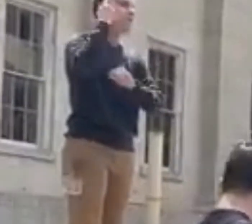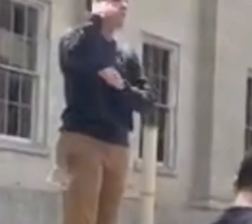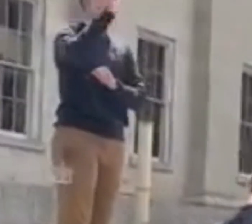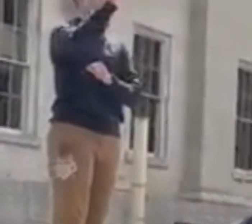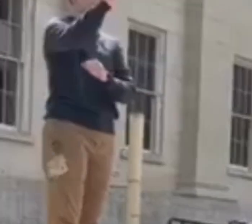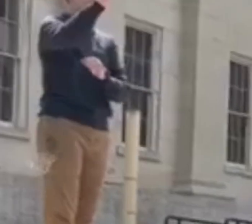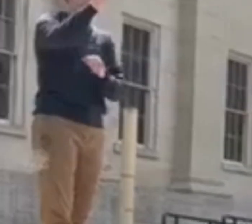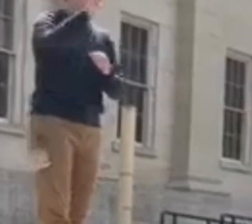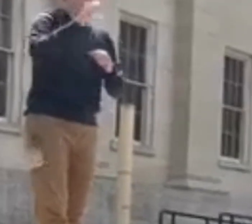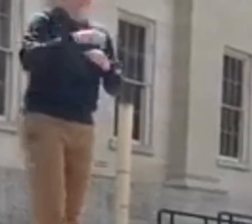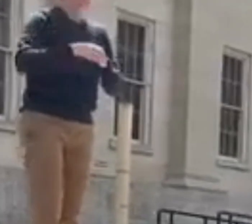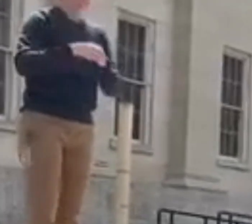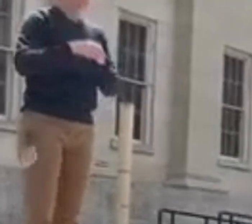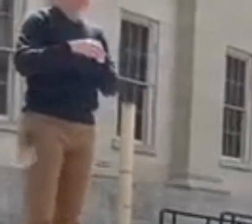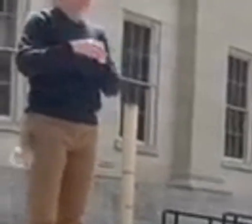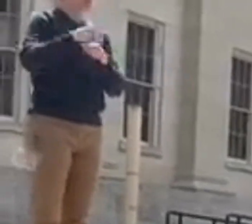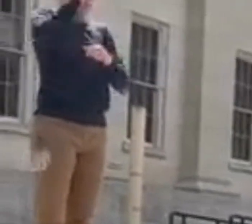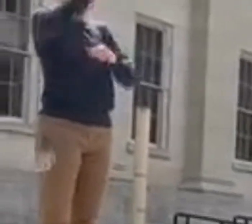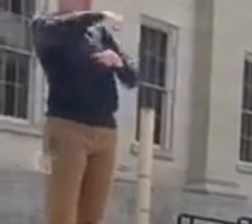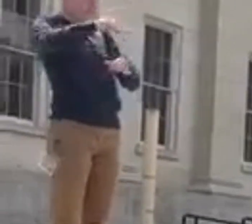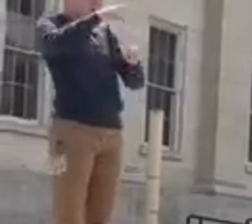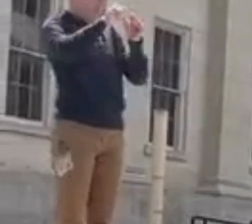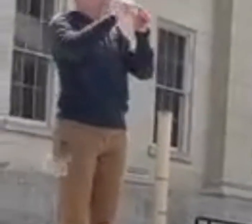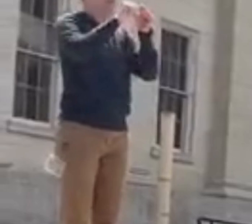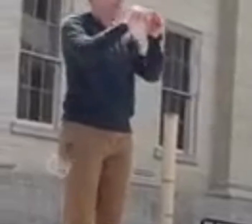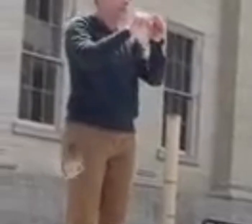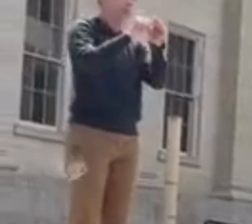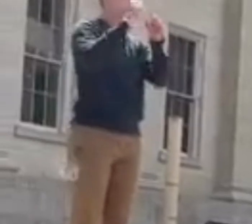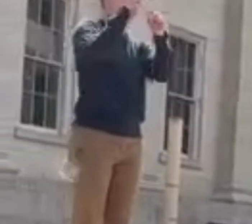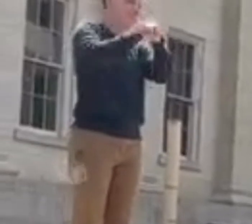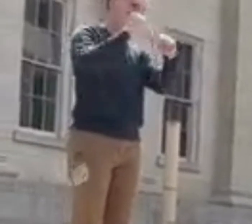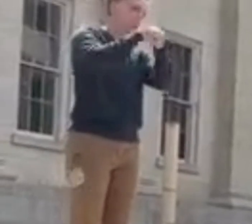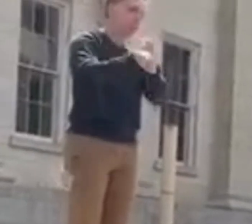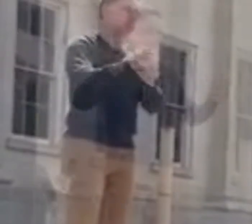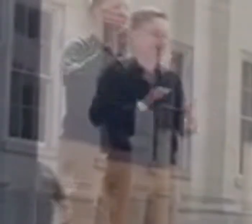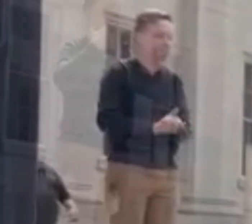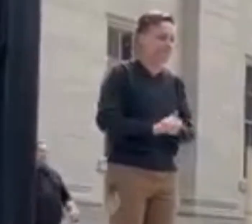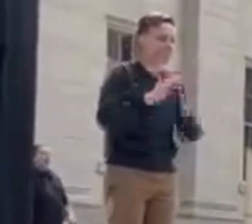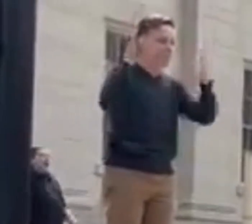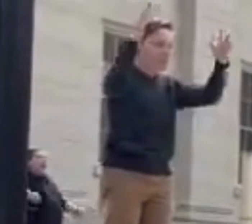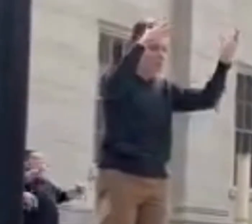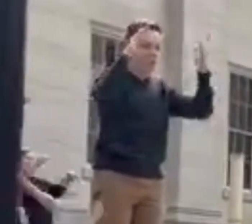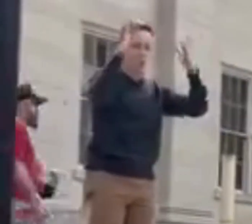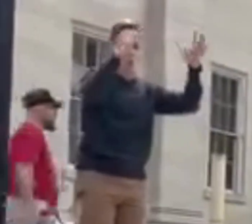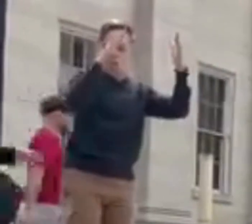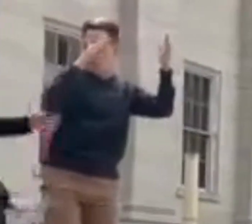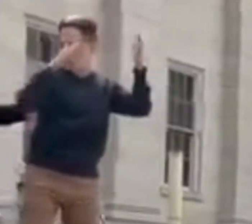group of all of us here that are going to push right along with you. Thank you guys for coming out.